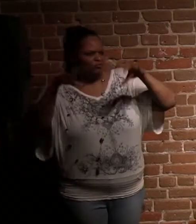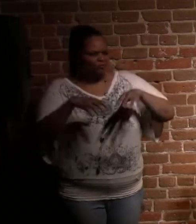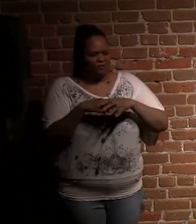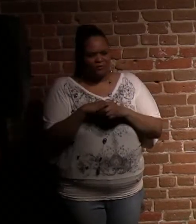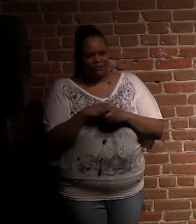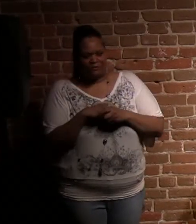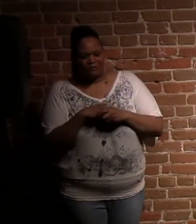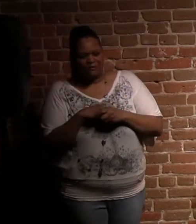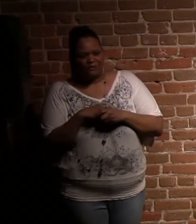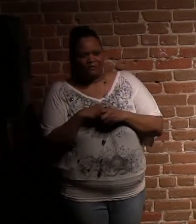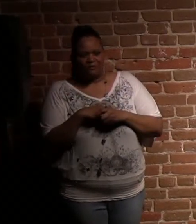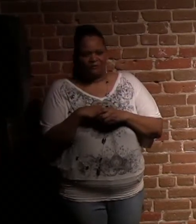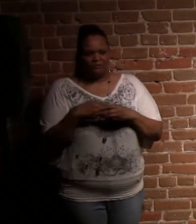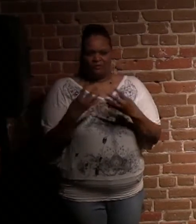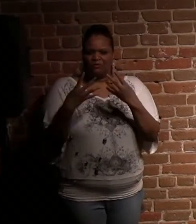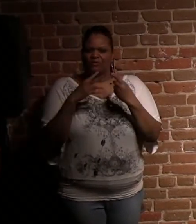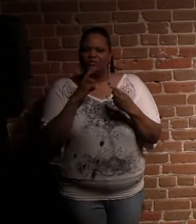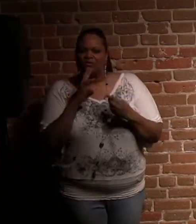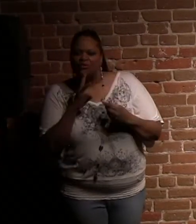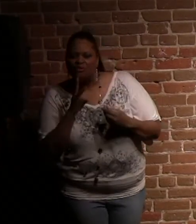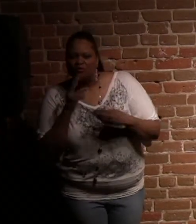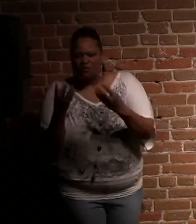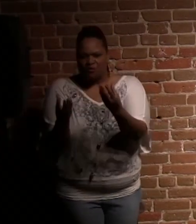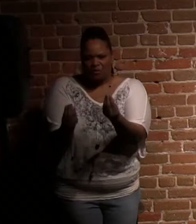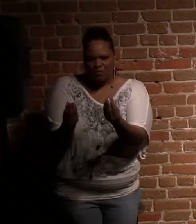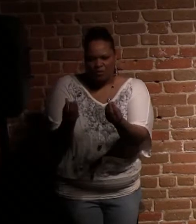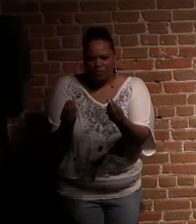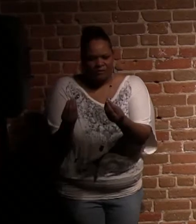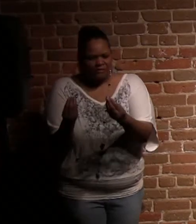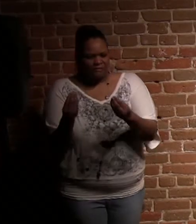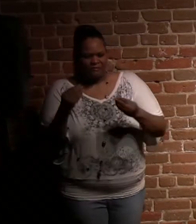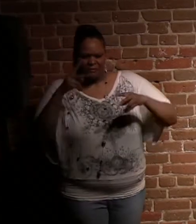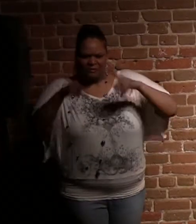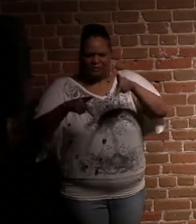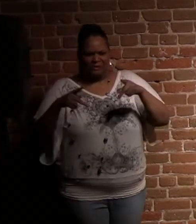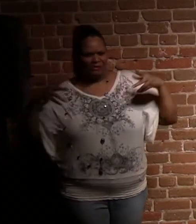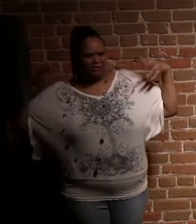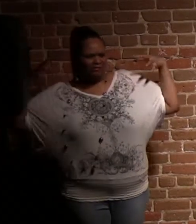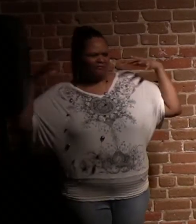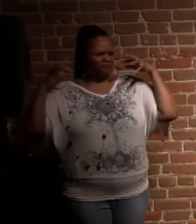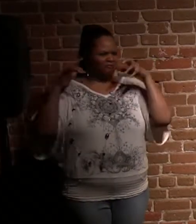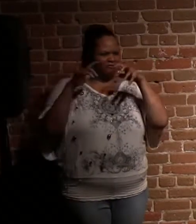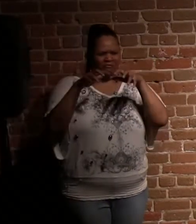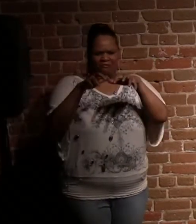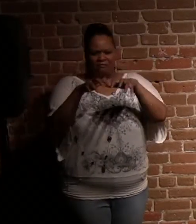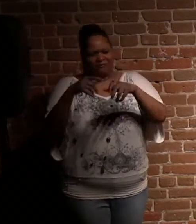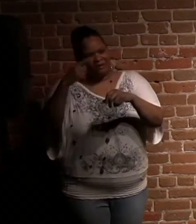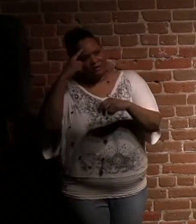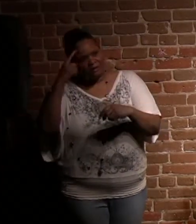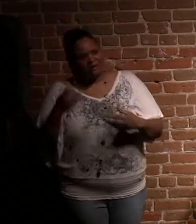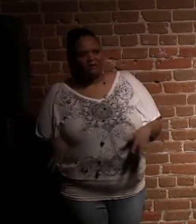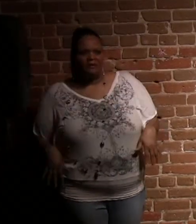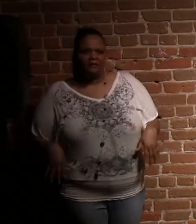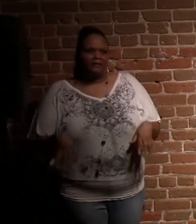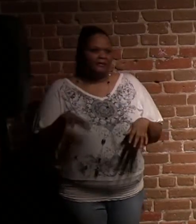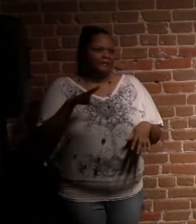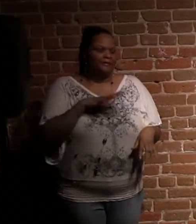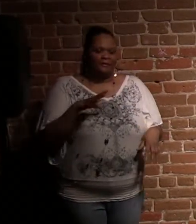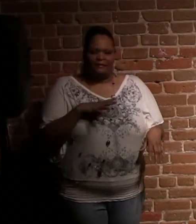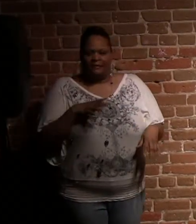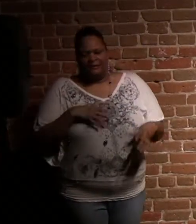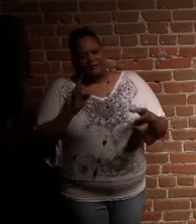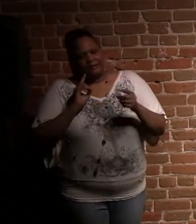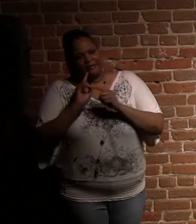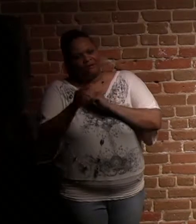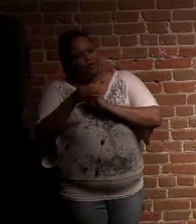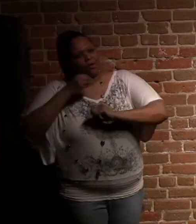And everyone is stacked into the bar. I'm thinking, oh great, you know, okay, fine, I'll just